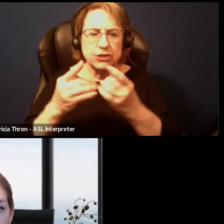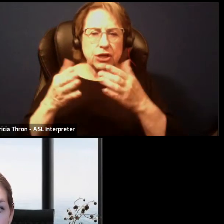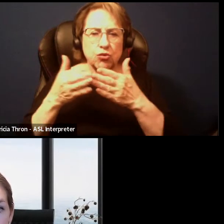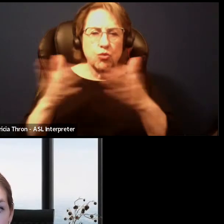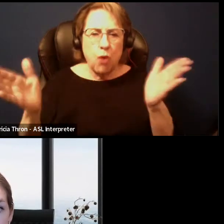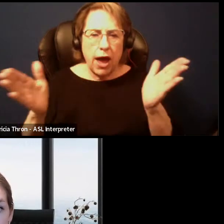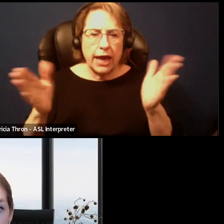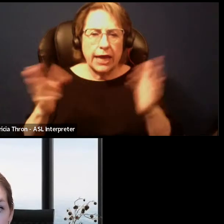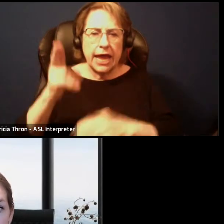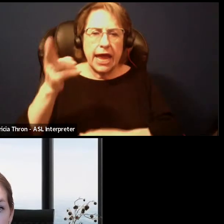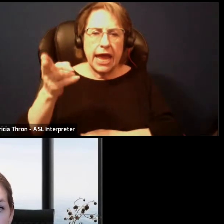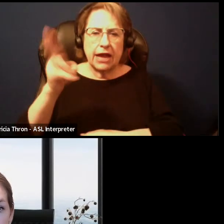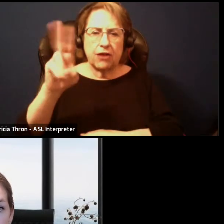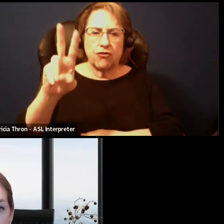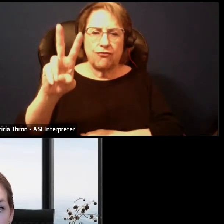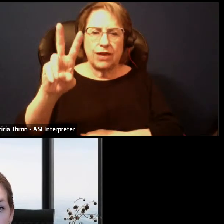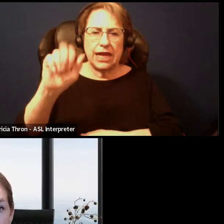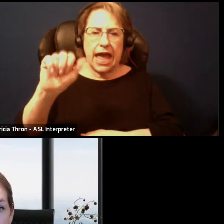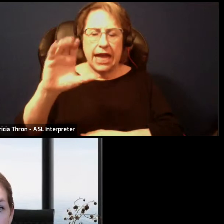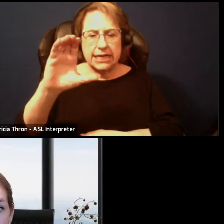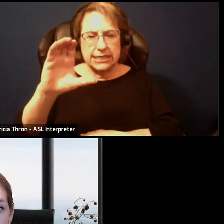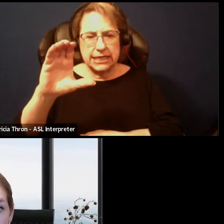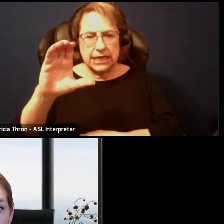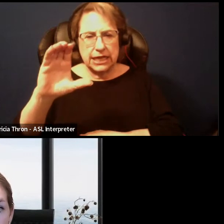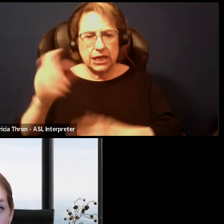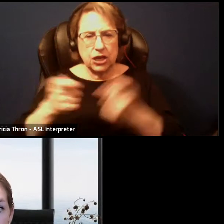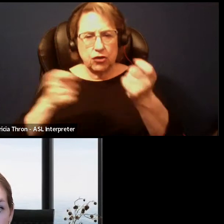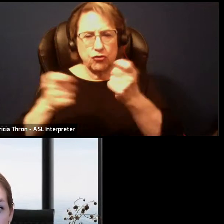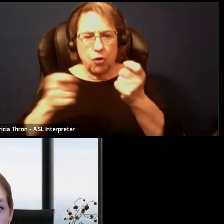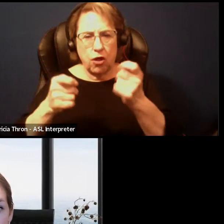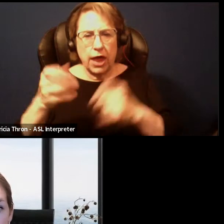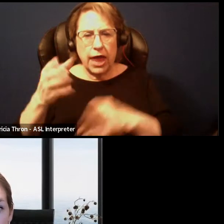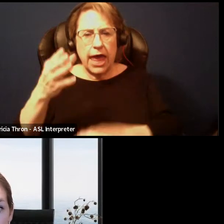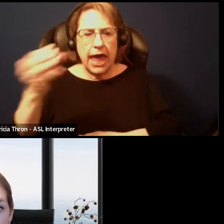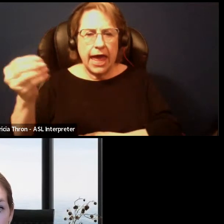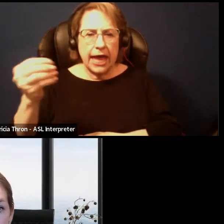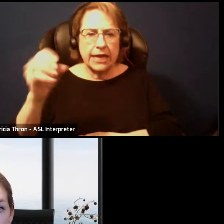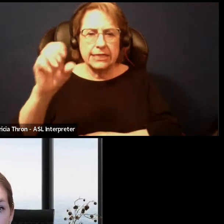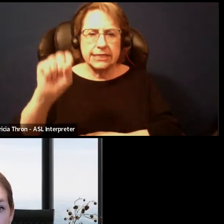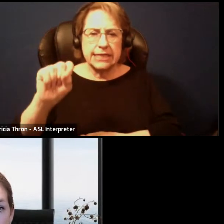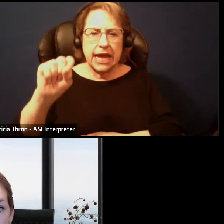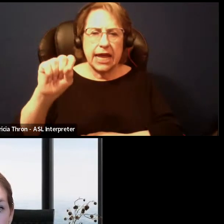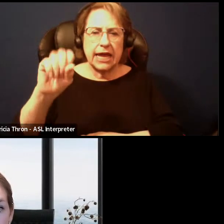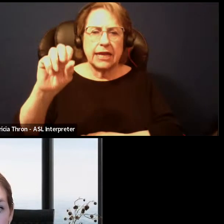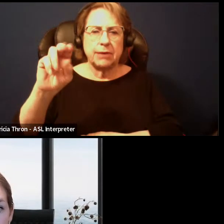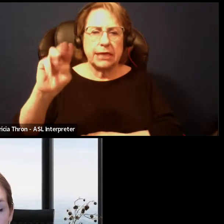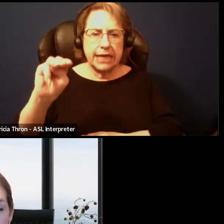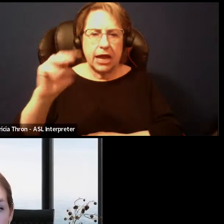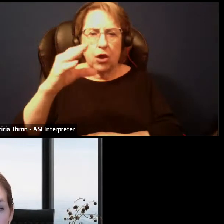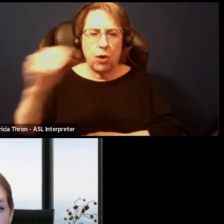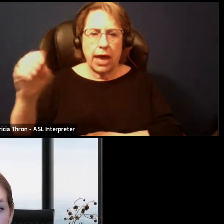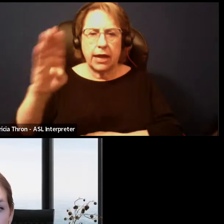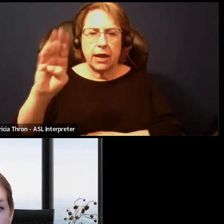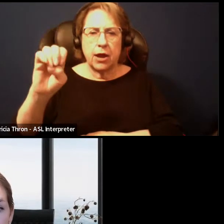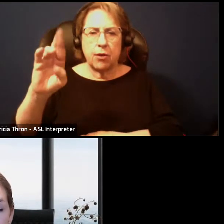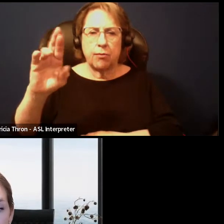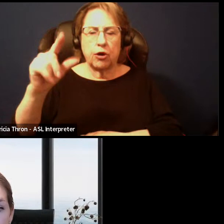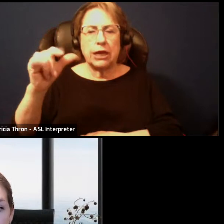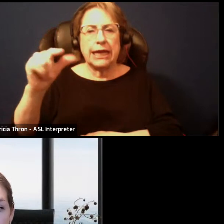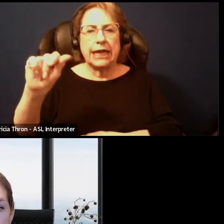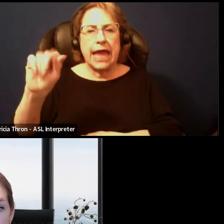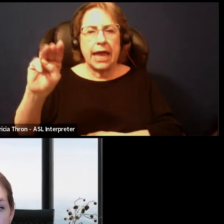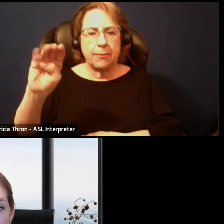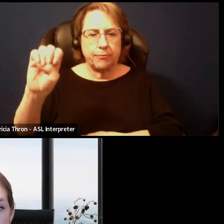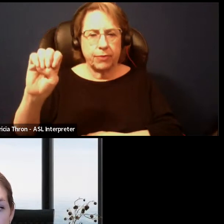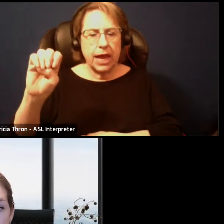along with the major gym projects at San Mateo and Burlingame. The next main phase we